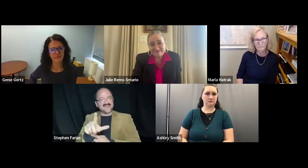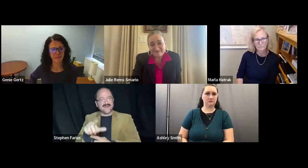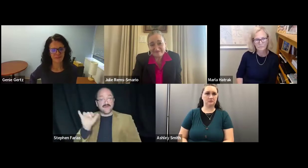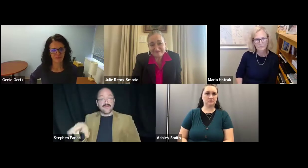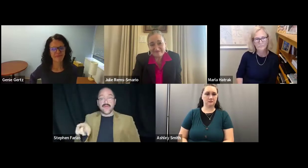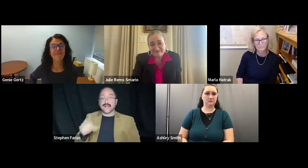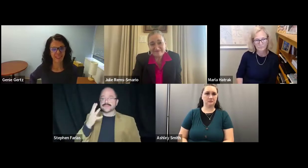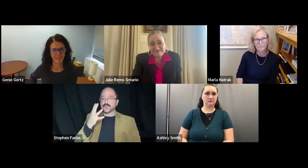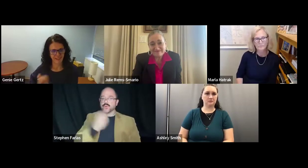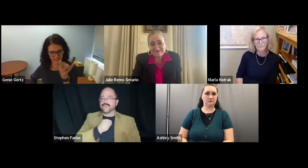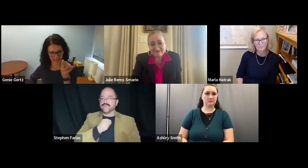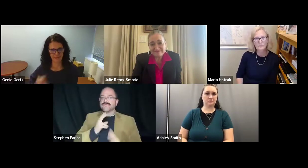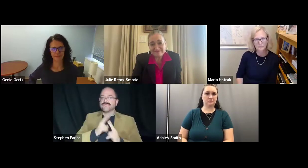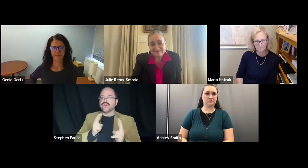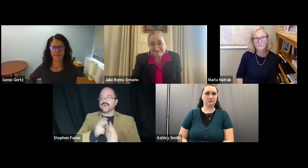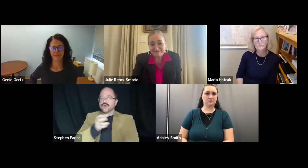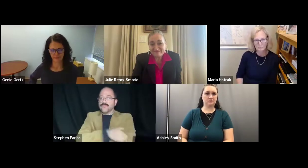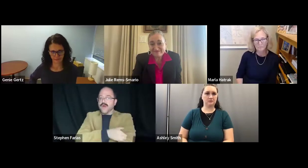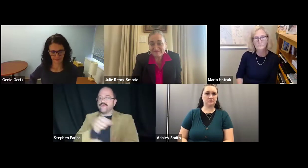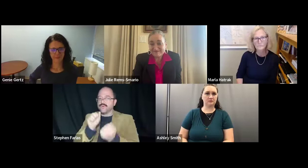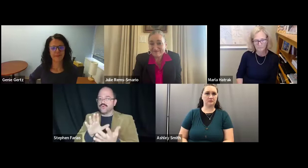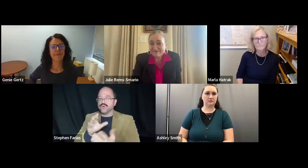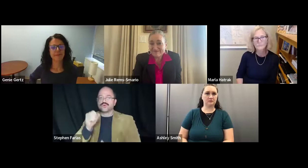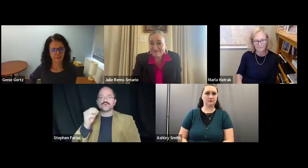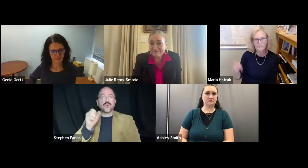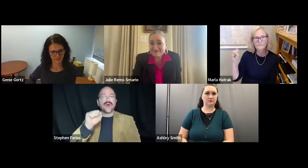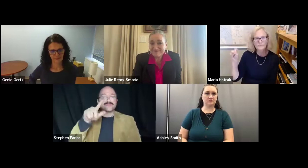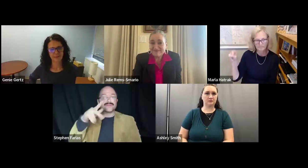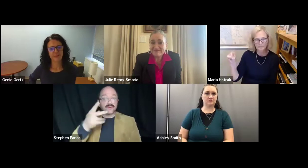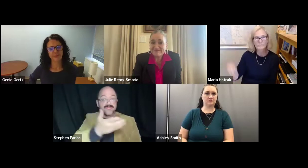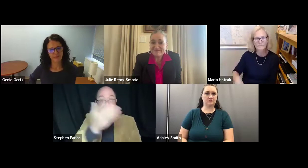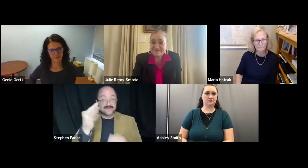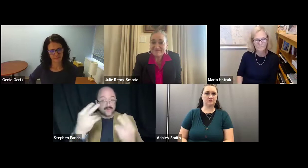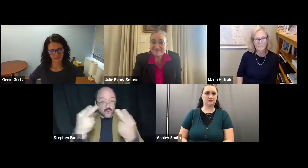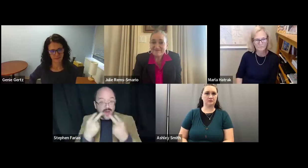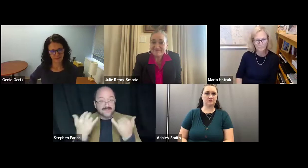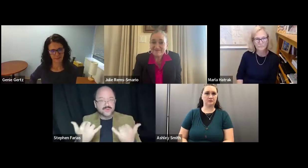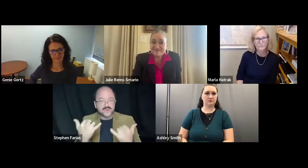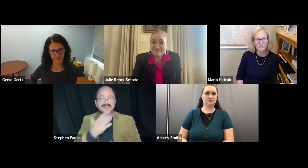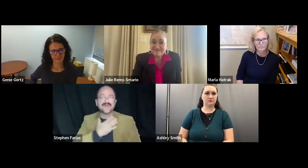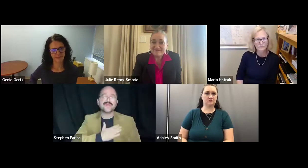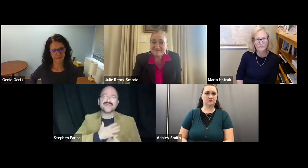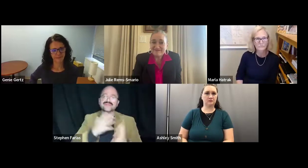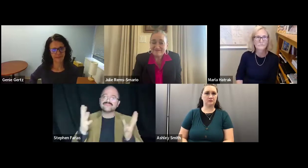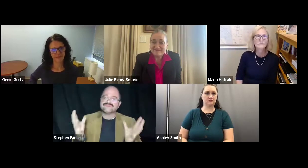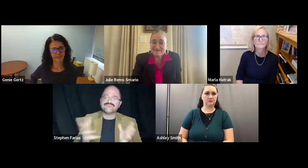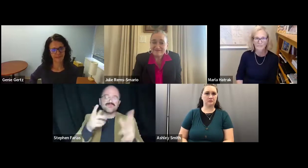of literacy skills and the like. And so I think how beautiful and powerful a collaborative approach would be.